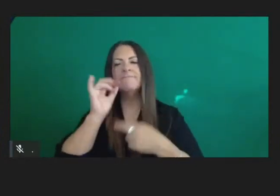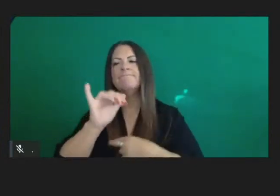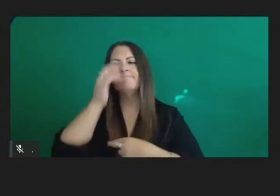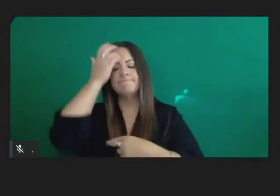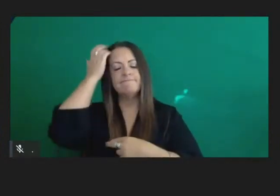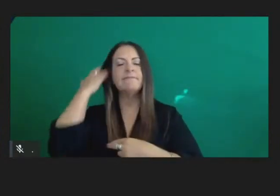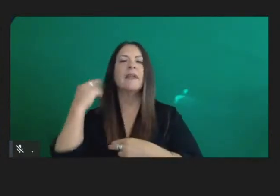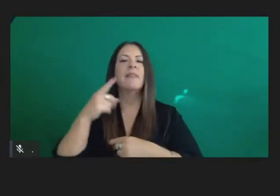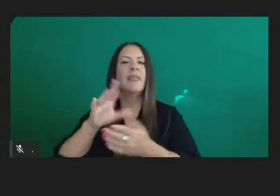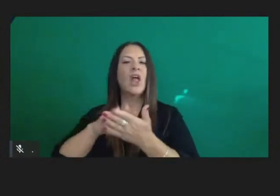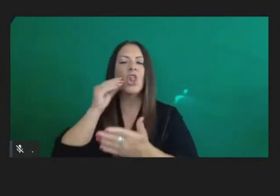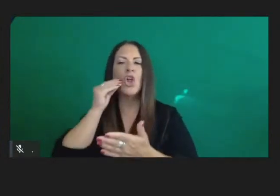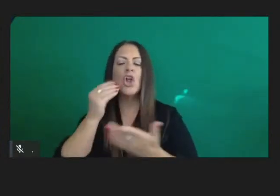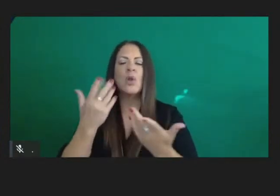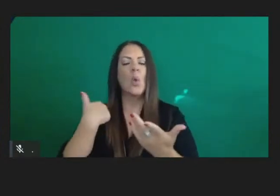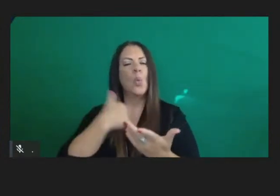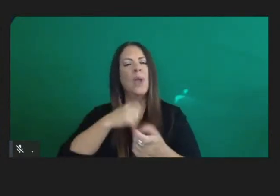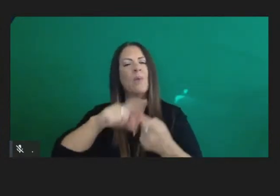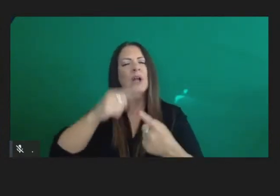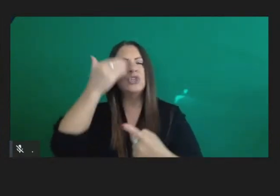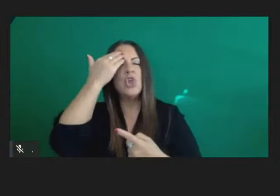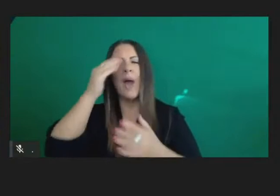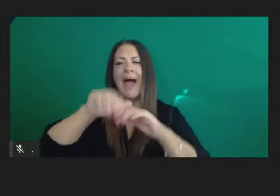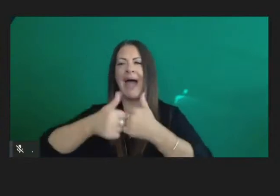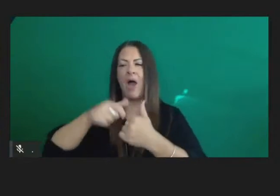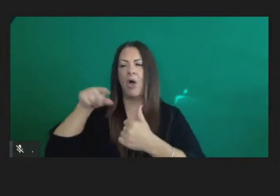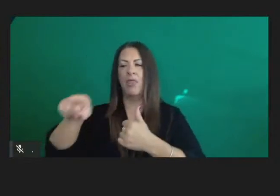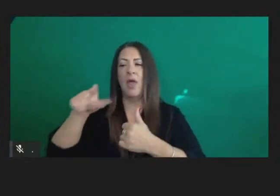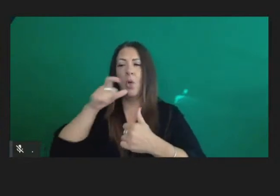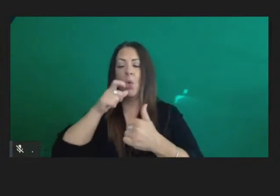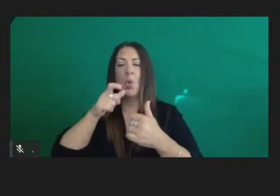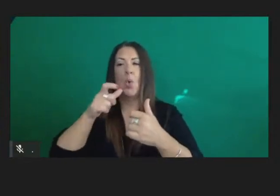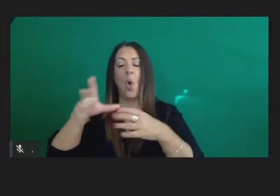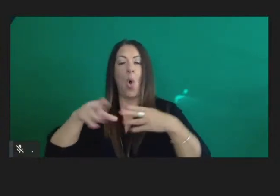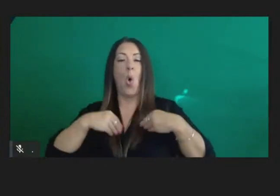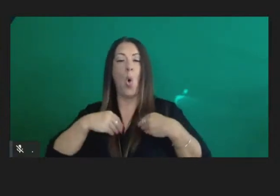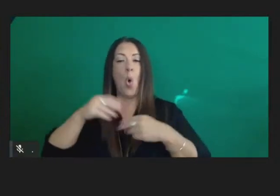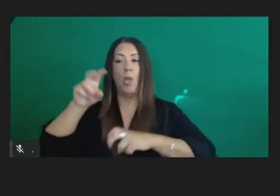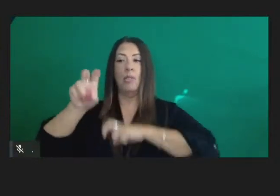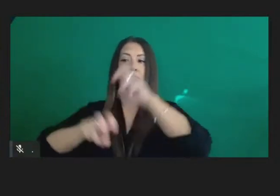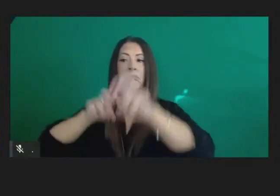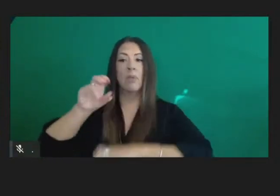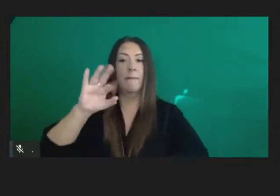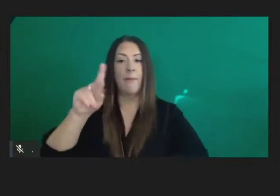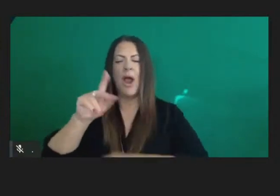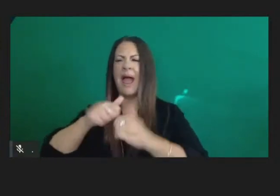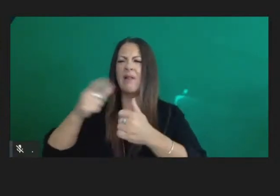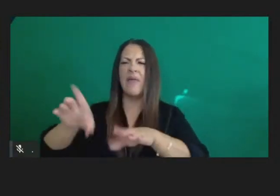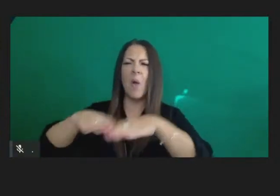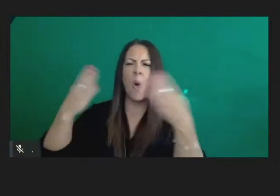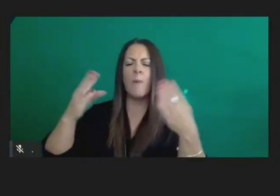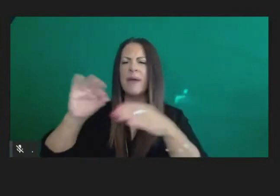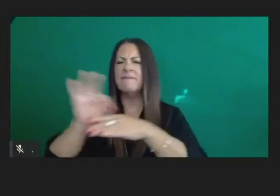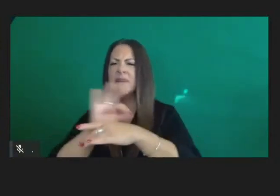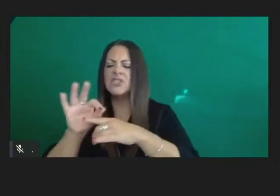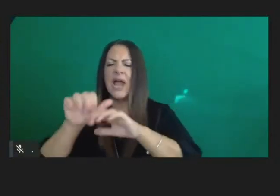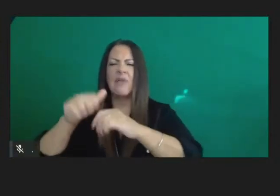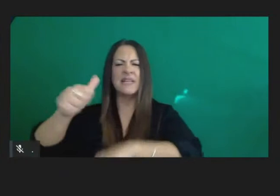how a park operates, how the community around it functions with the park open in